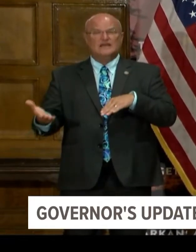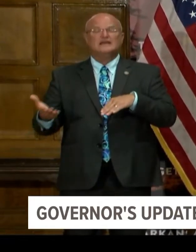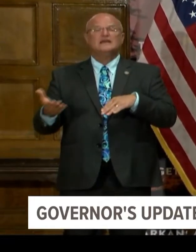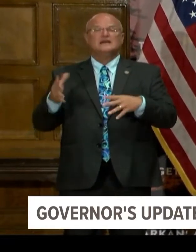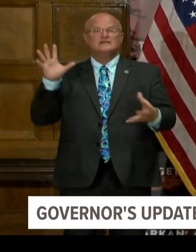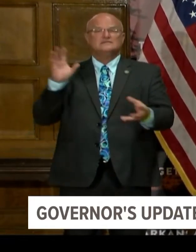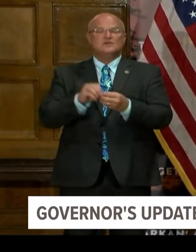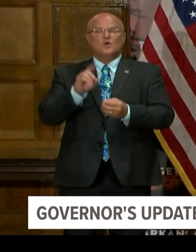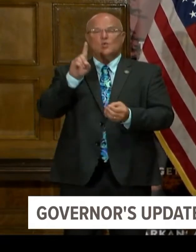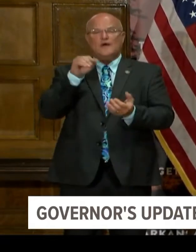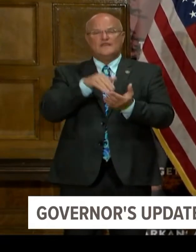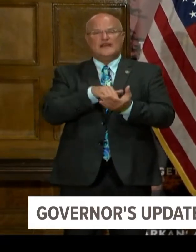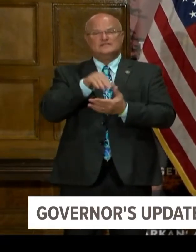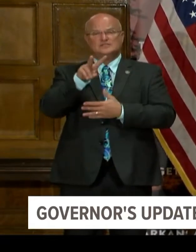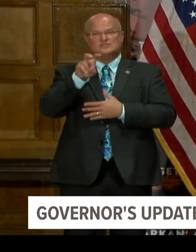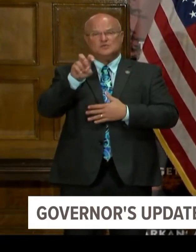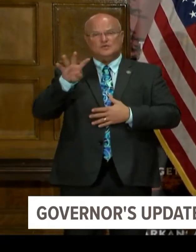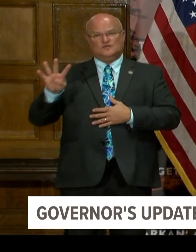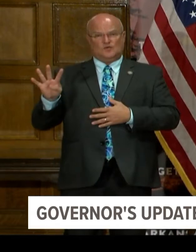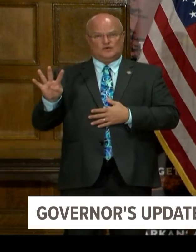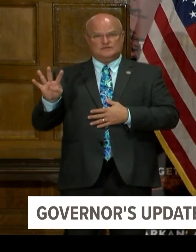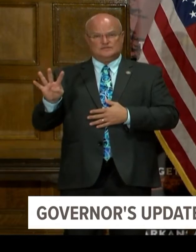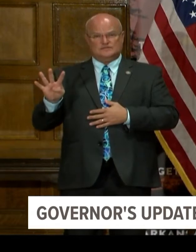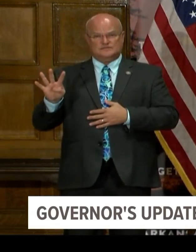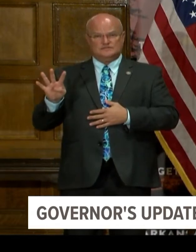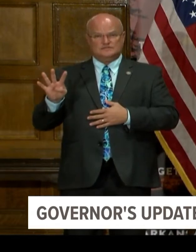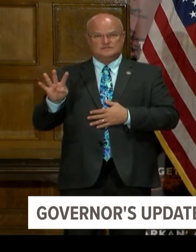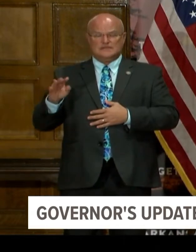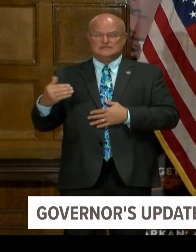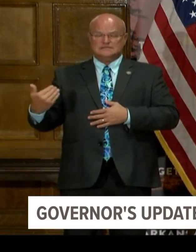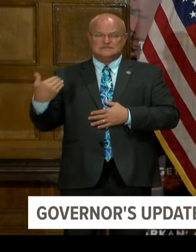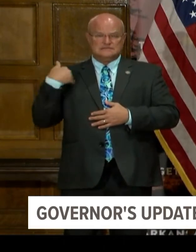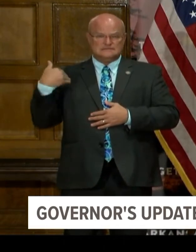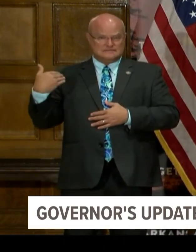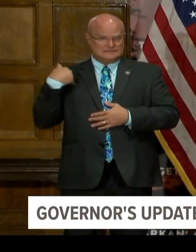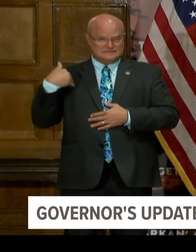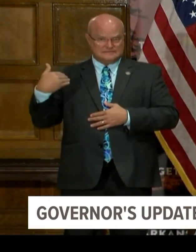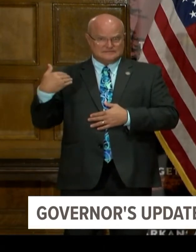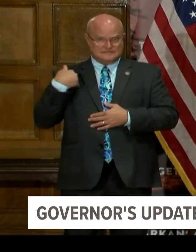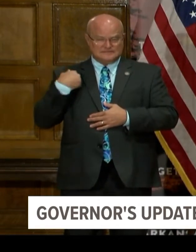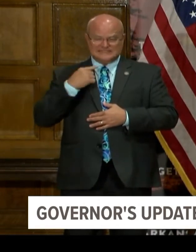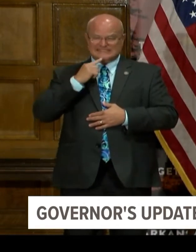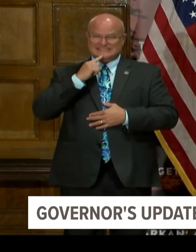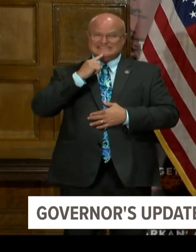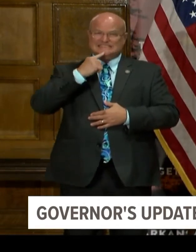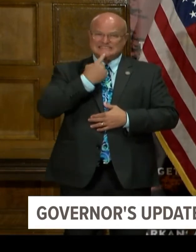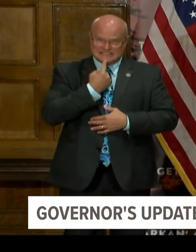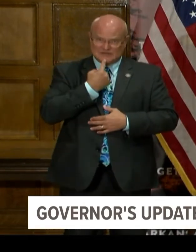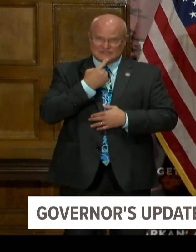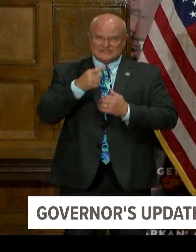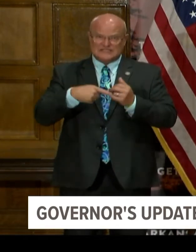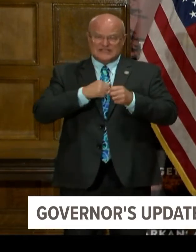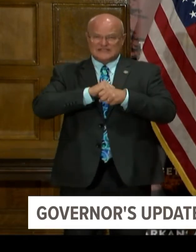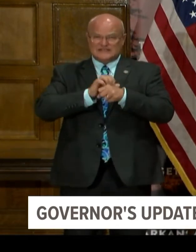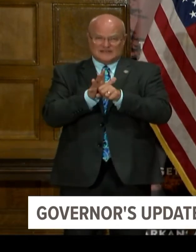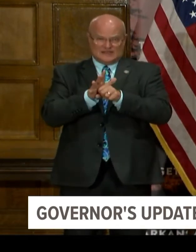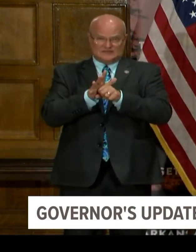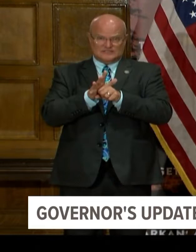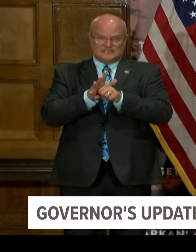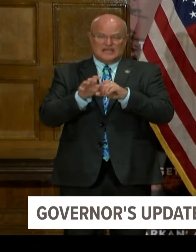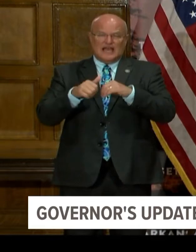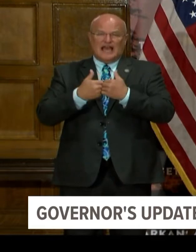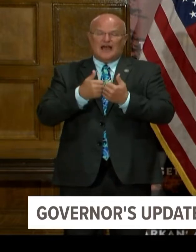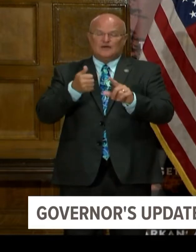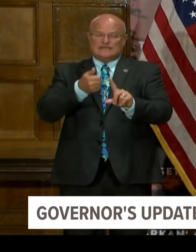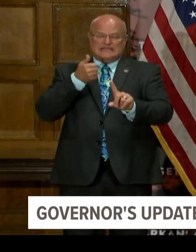total to 1,204. A constant reminder of the seriousness of this virus and how it